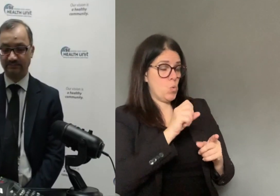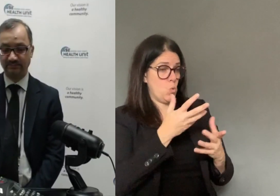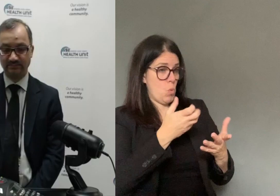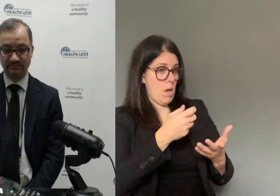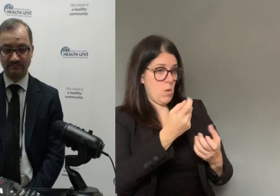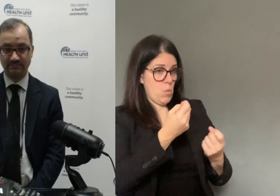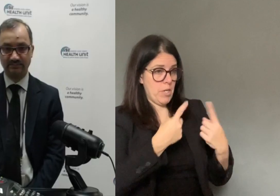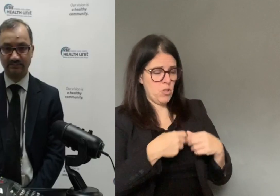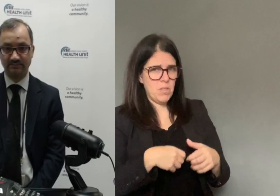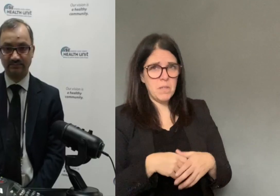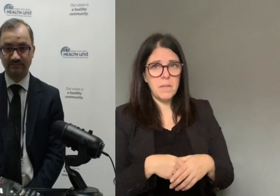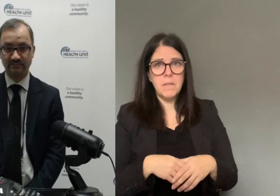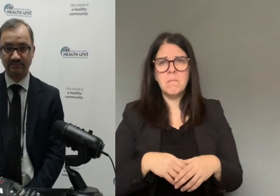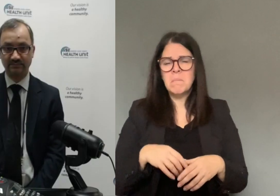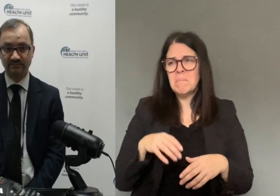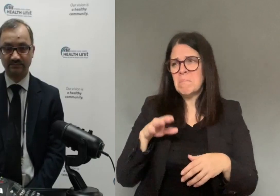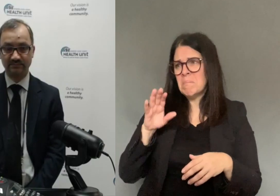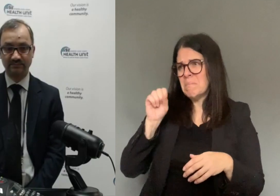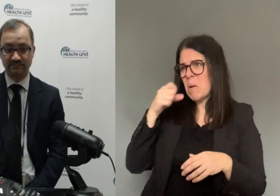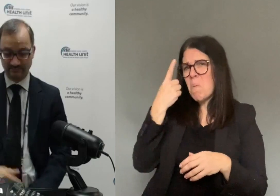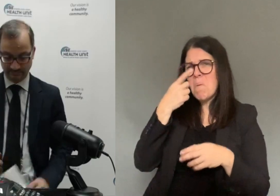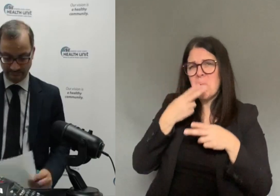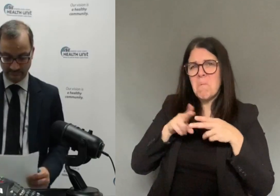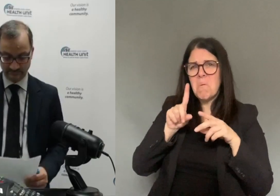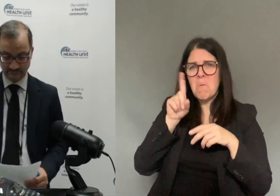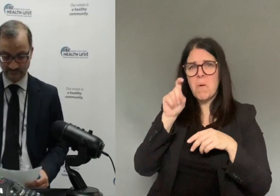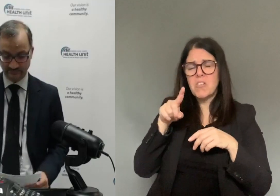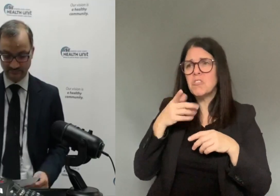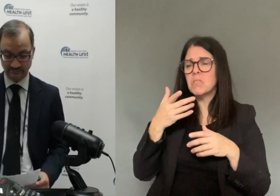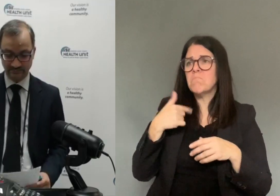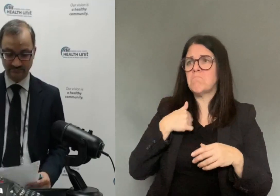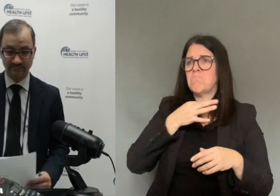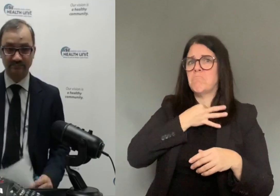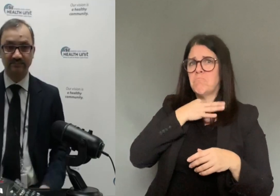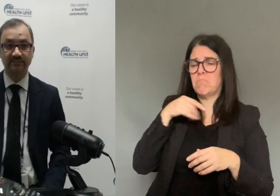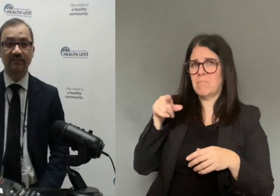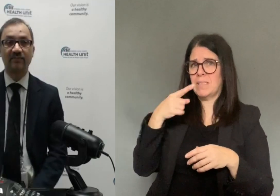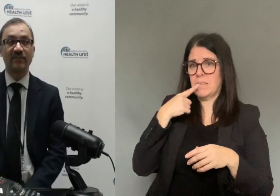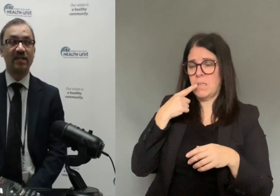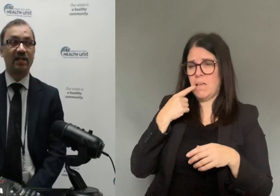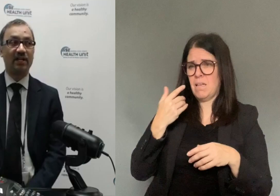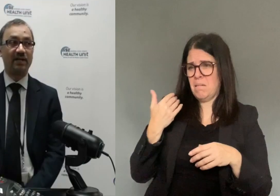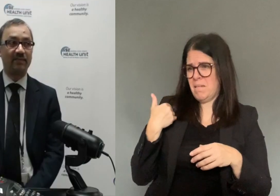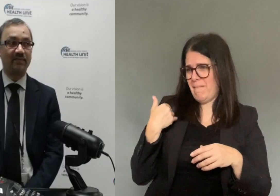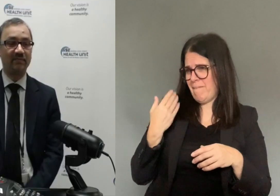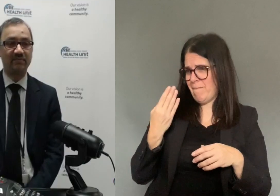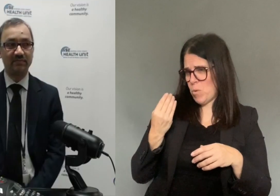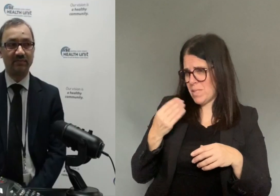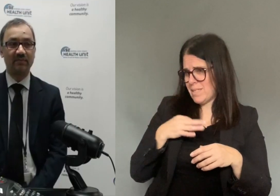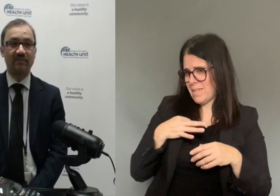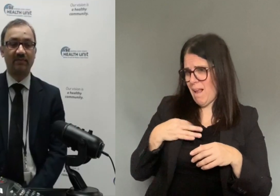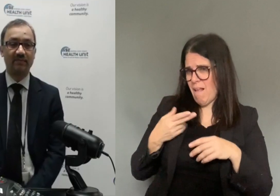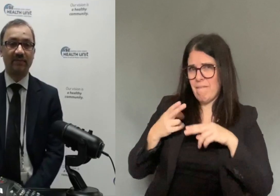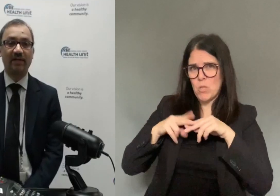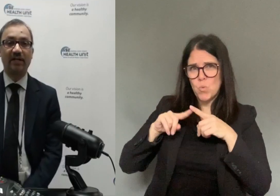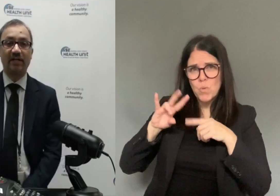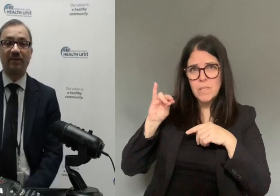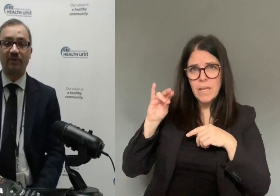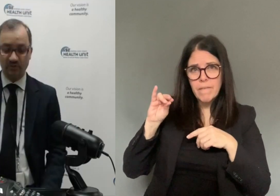Just a quick one. You said you have now 70 staff who are doing this contact tracing? Up from 14, is that what you